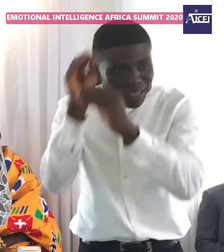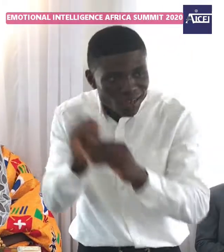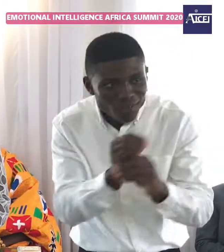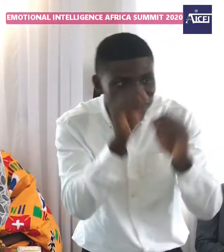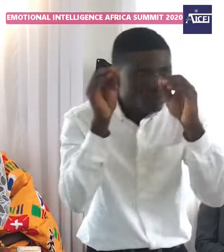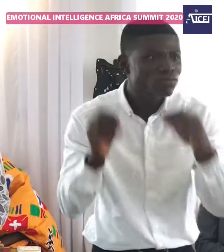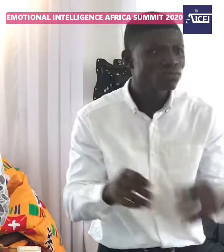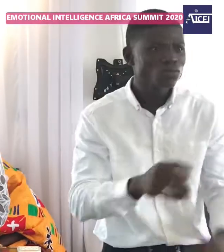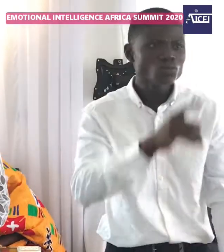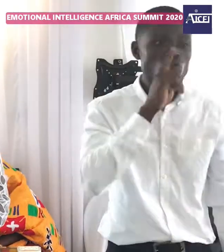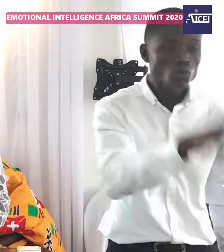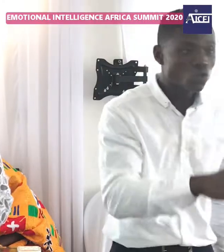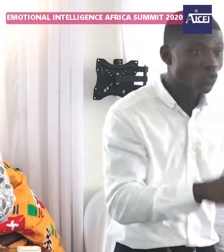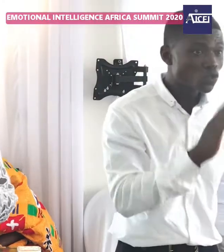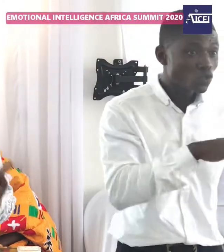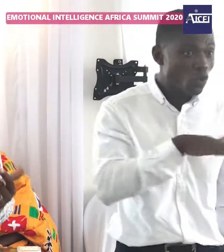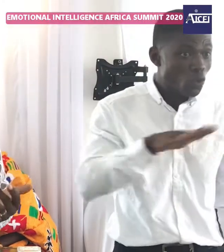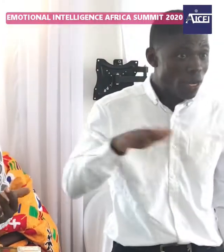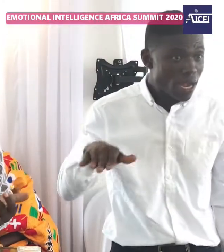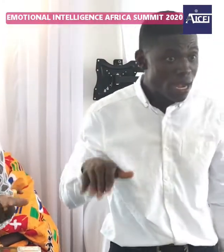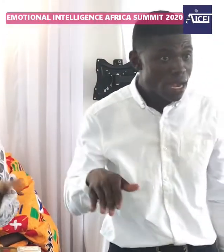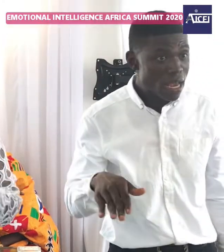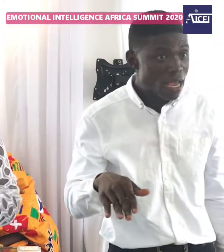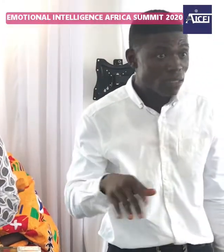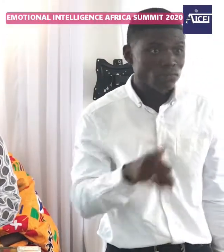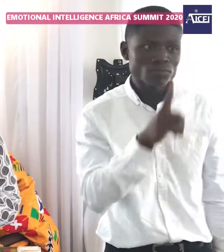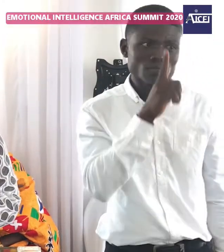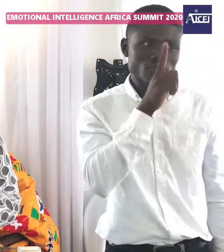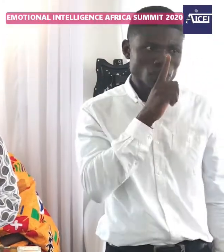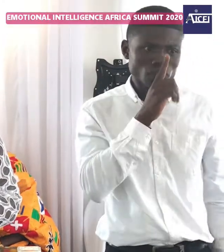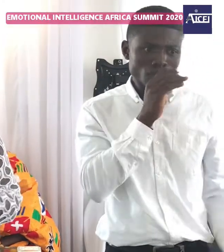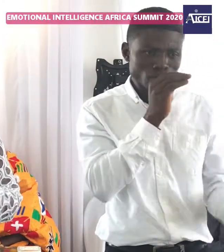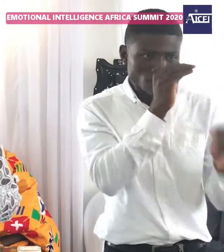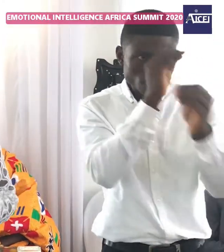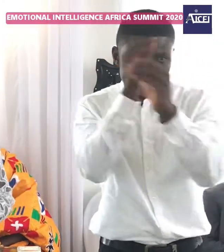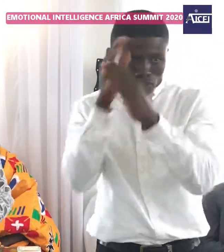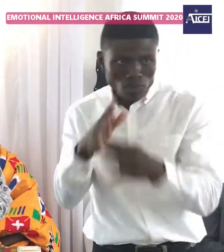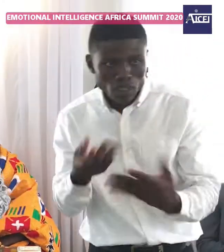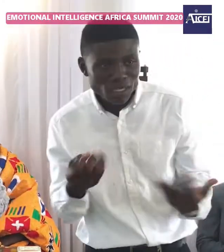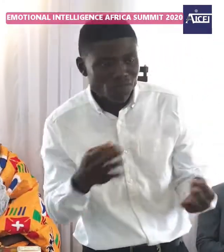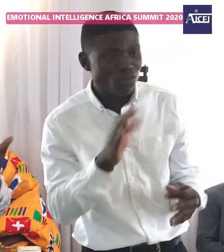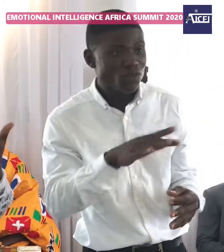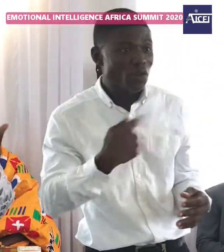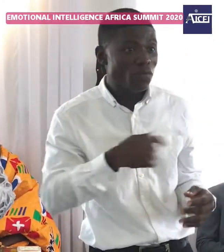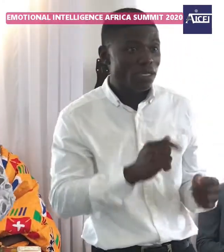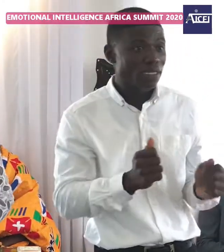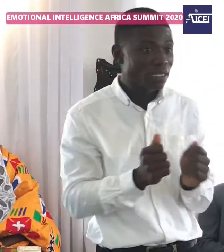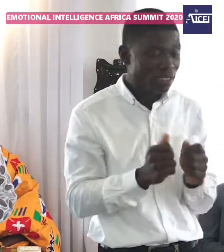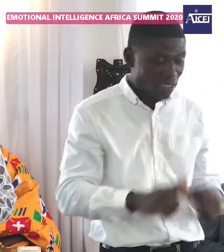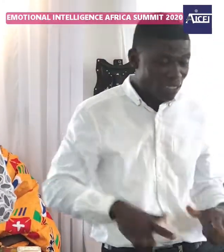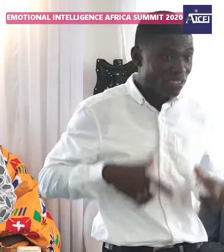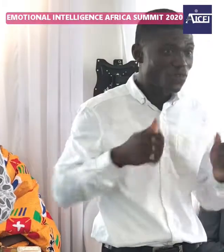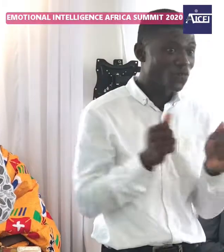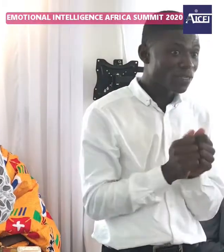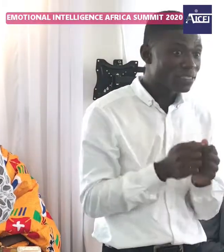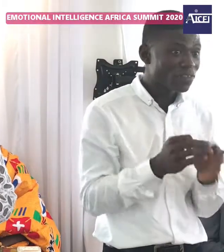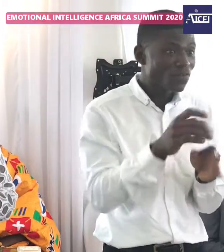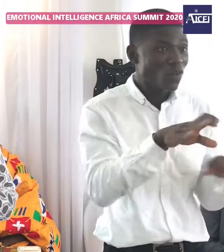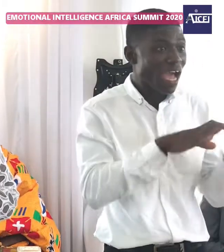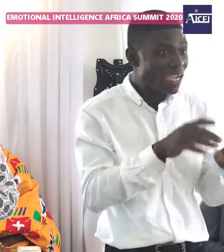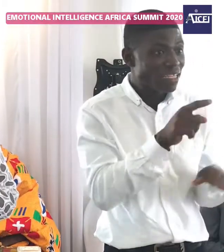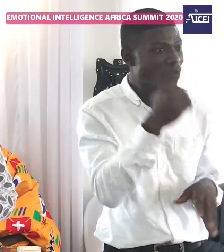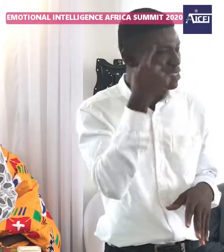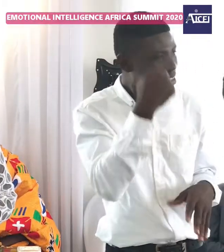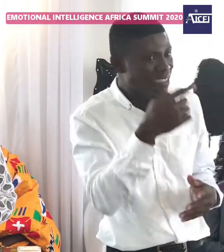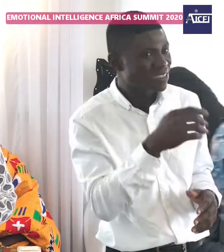Please, let's take note. Children, or the young people that we live with, whether biological or adopted or whatever, or we